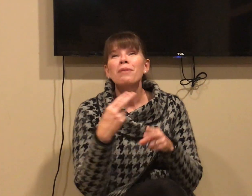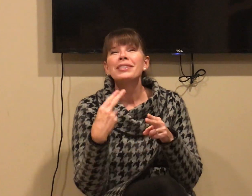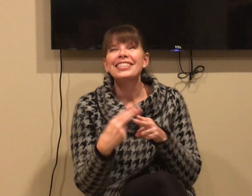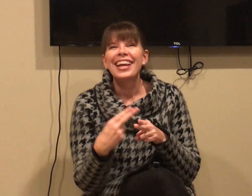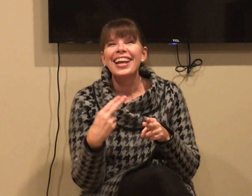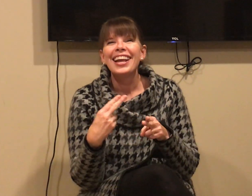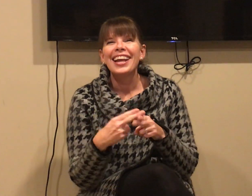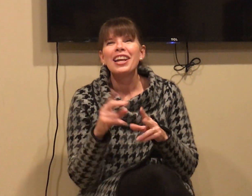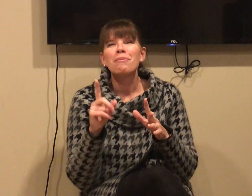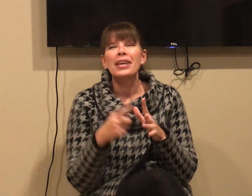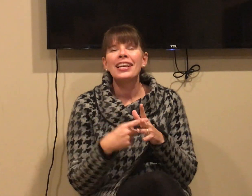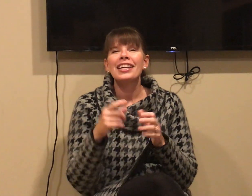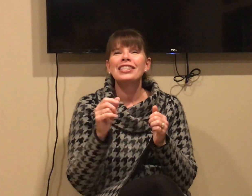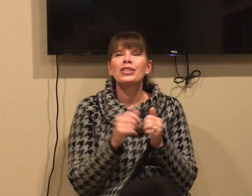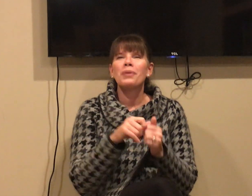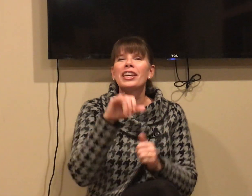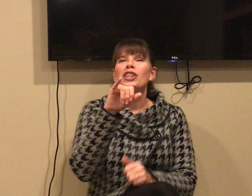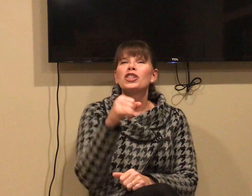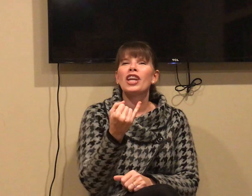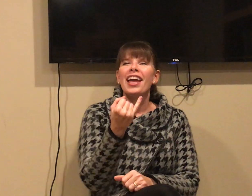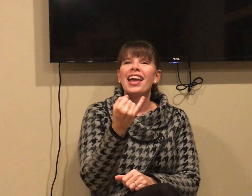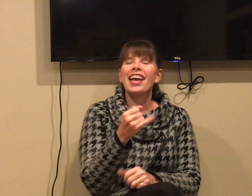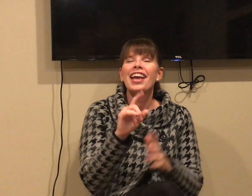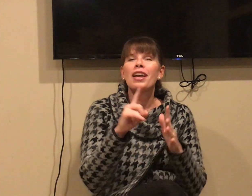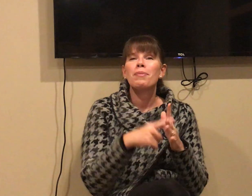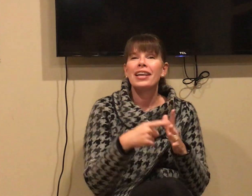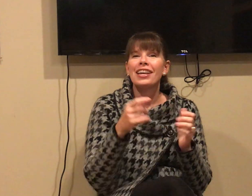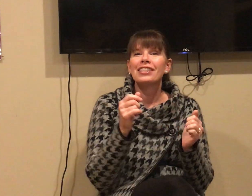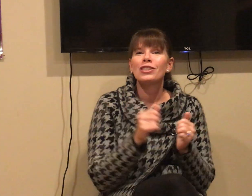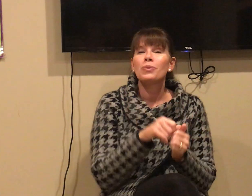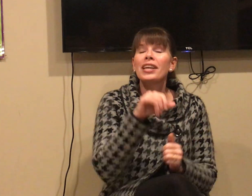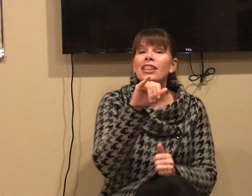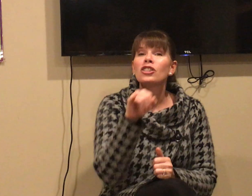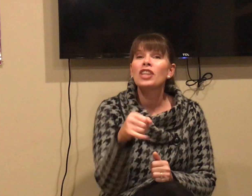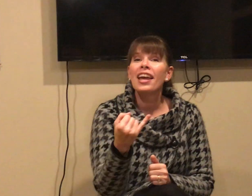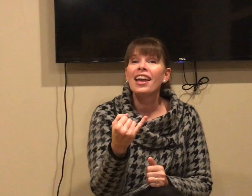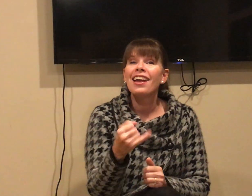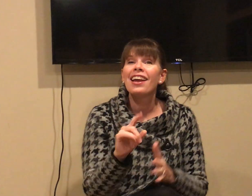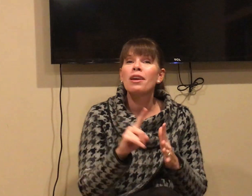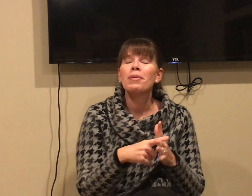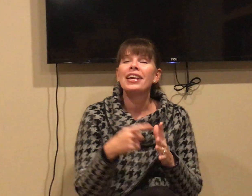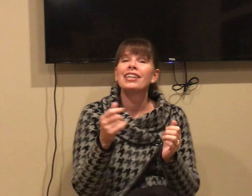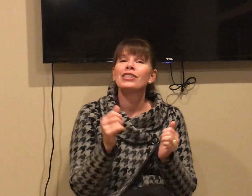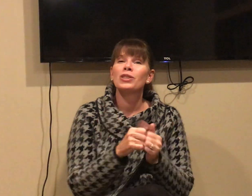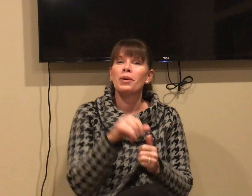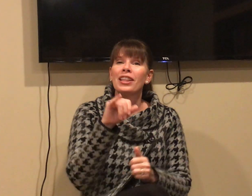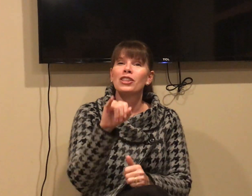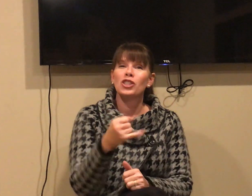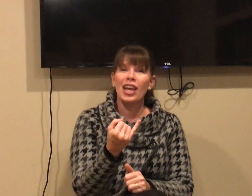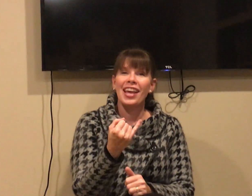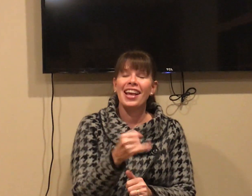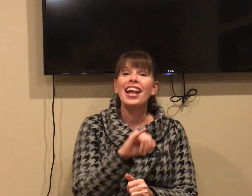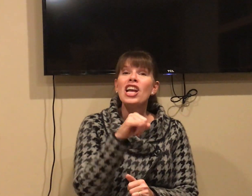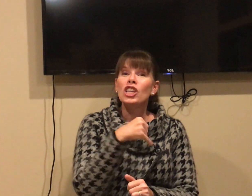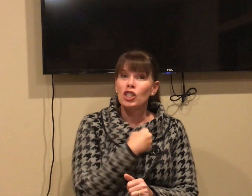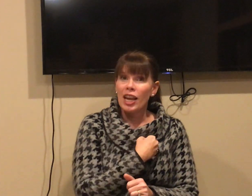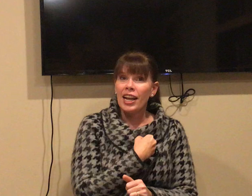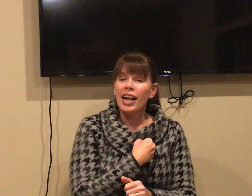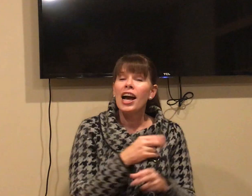Jacob's name begins with J, begins with J, begins with J.